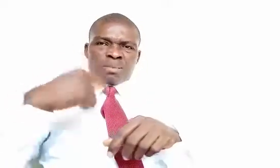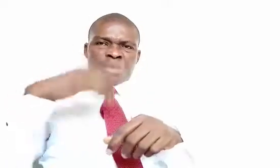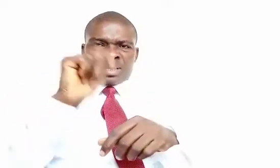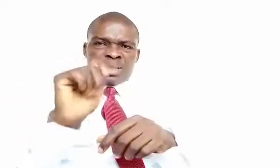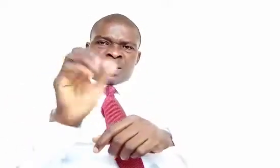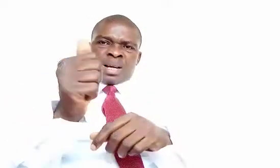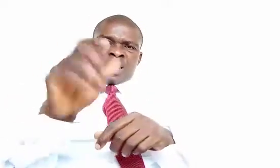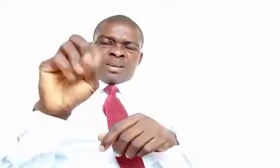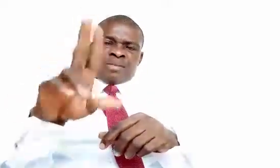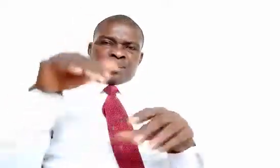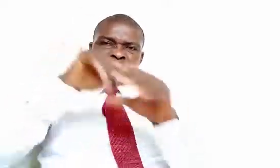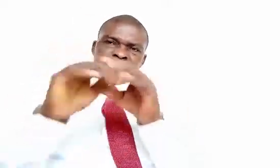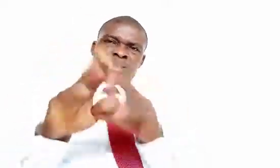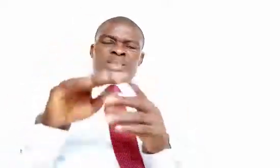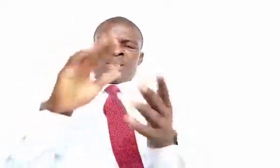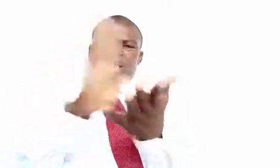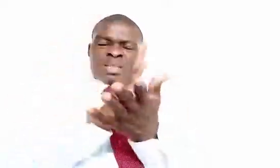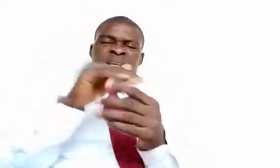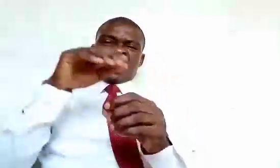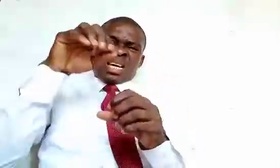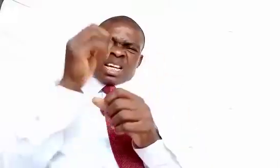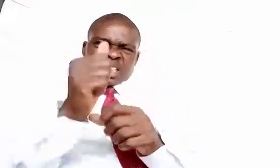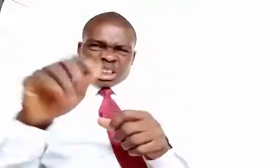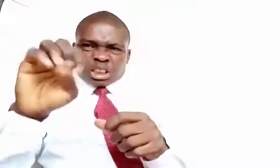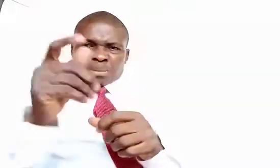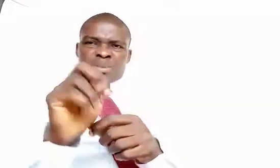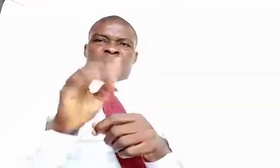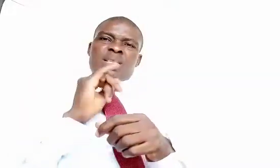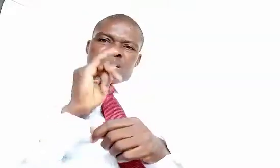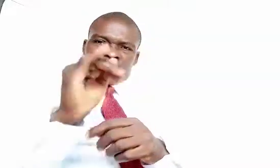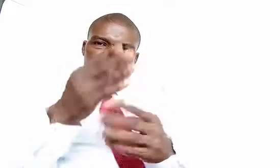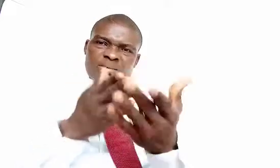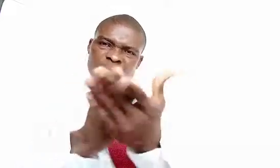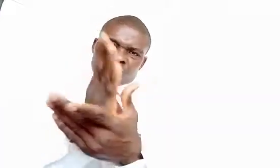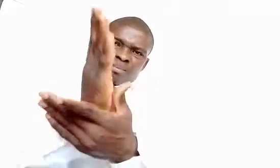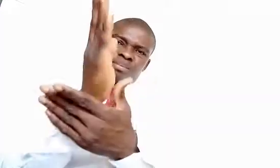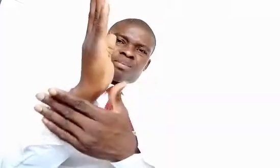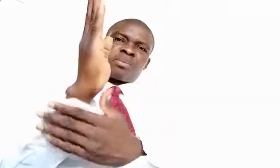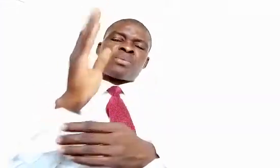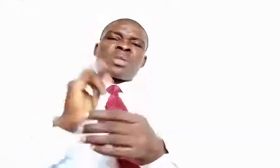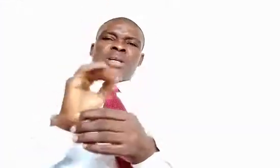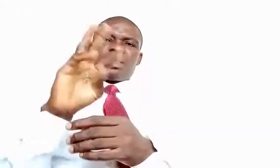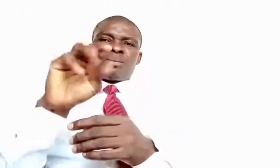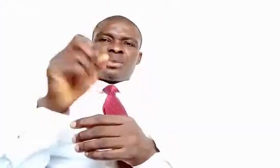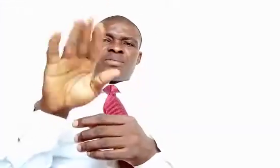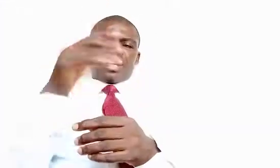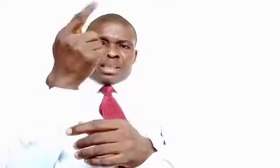sentence? Extremely. Right. It modifies the adjective